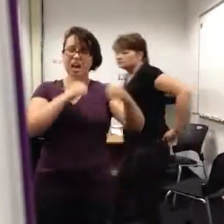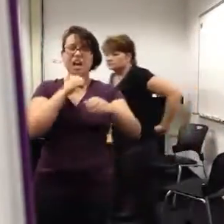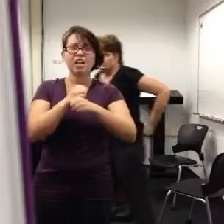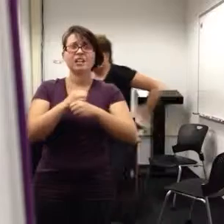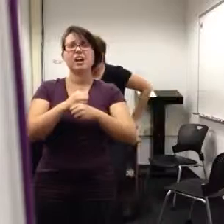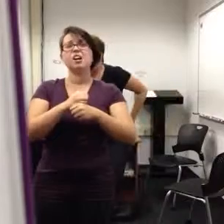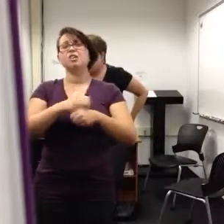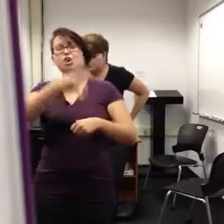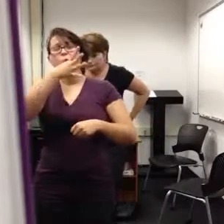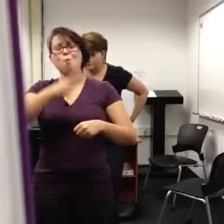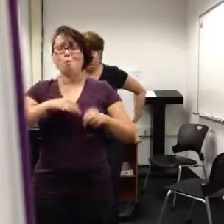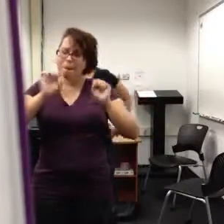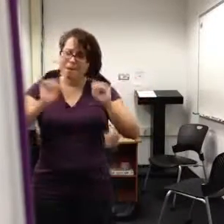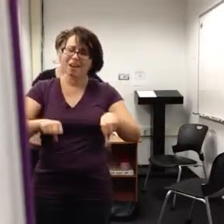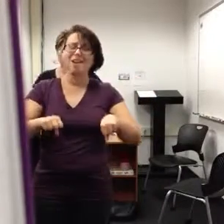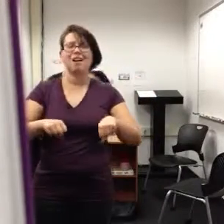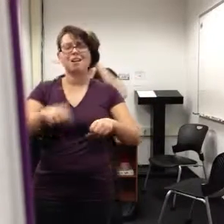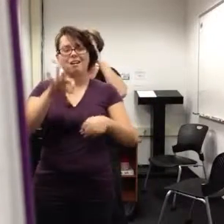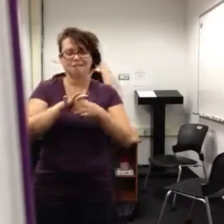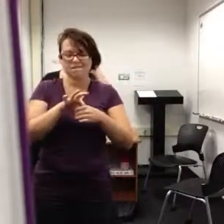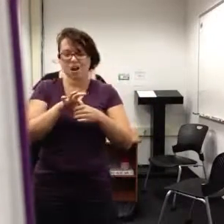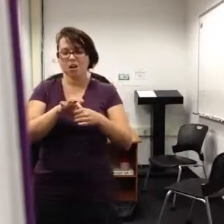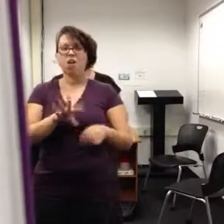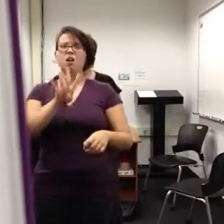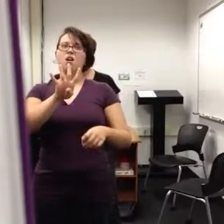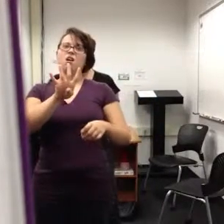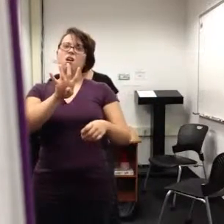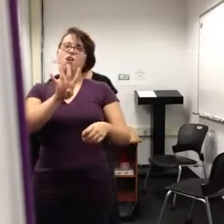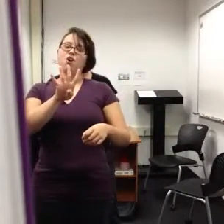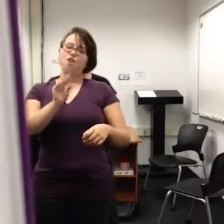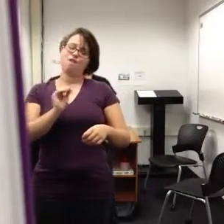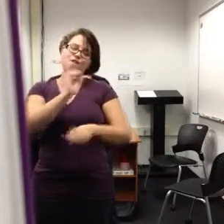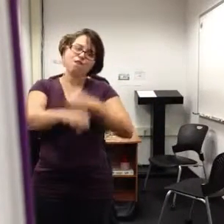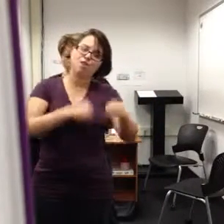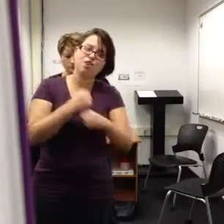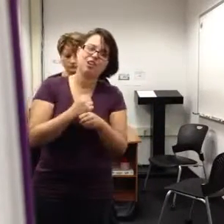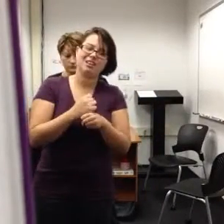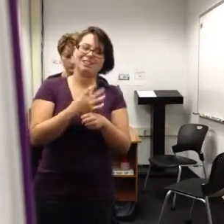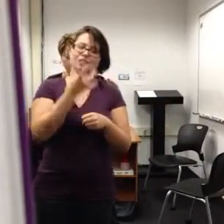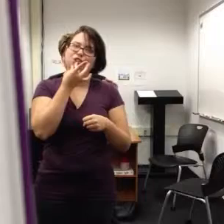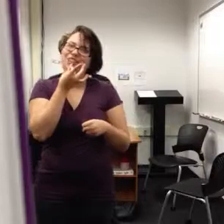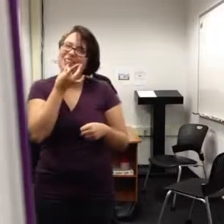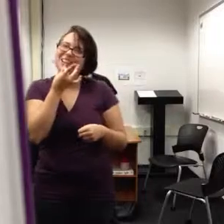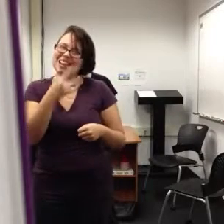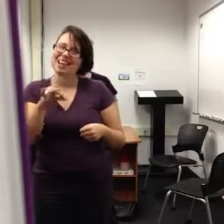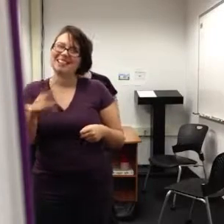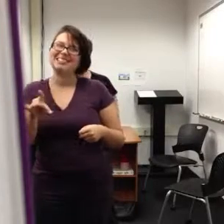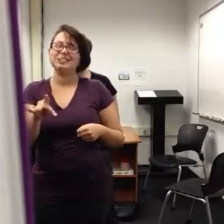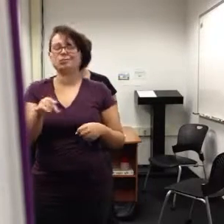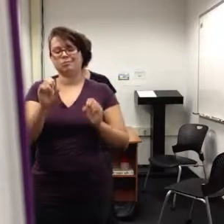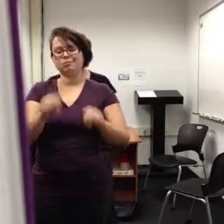the vote. And it took another 40 years to get the 18-year-olds to vote, even though they had been the bulk of our soldiers all